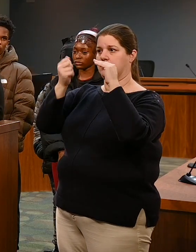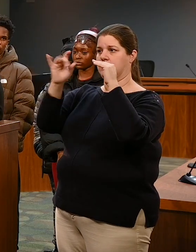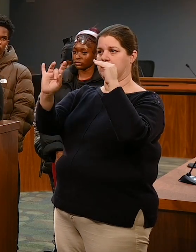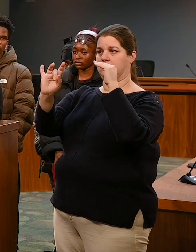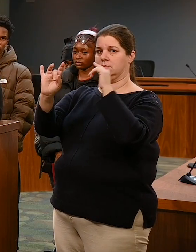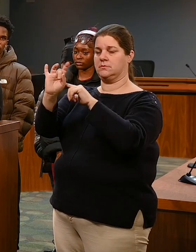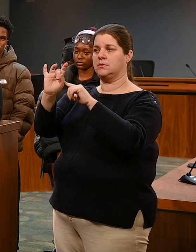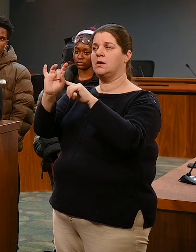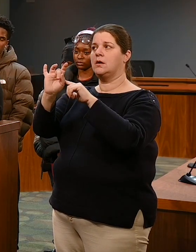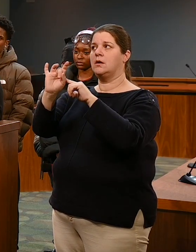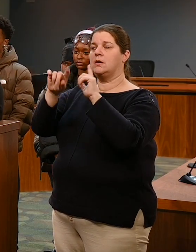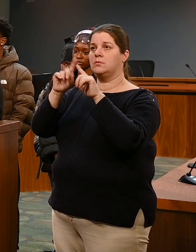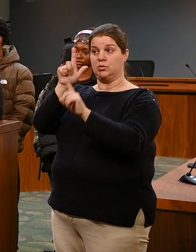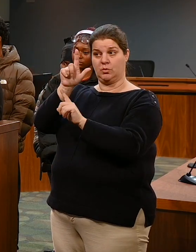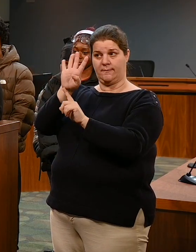our future.